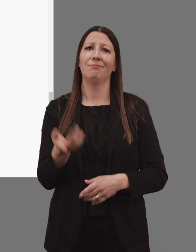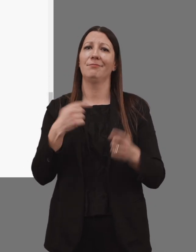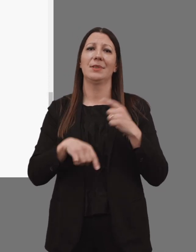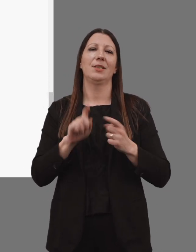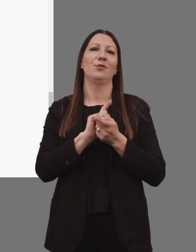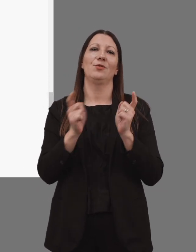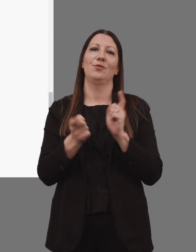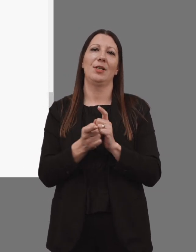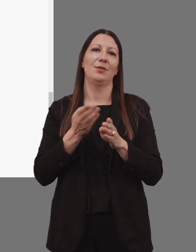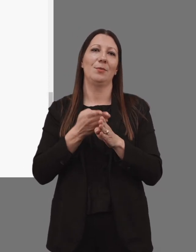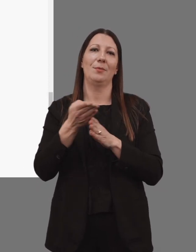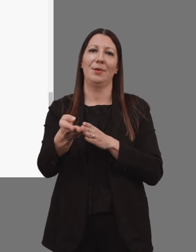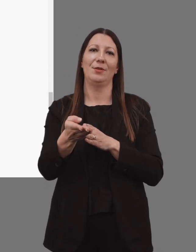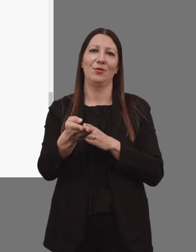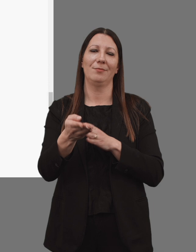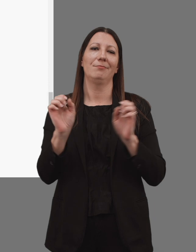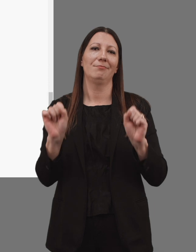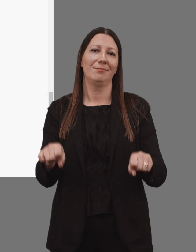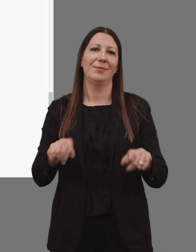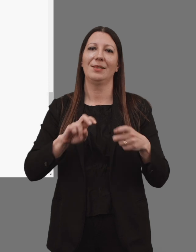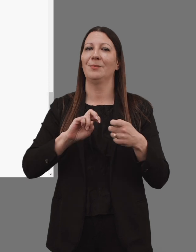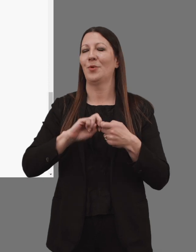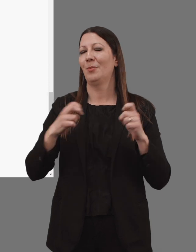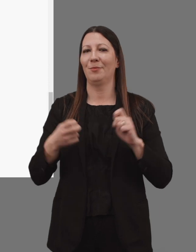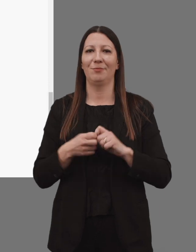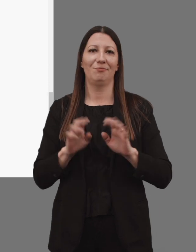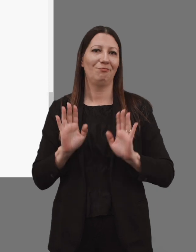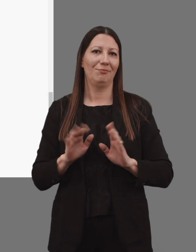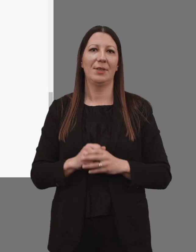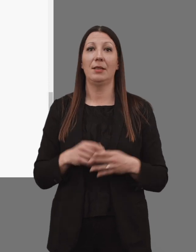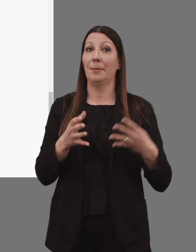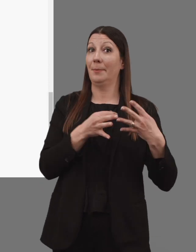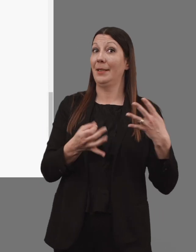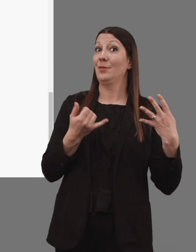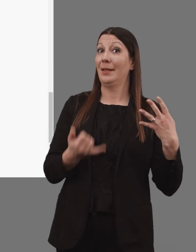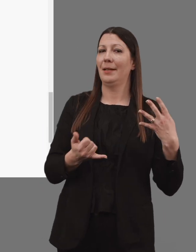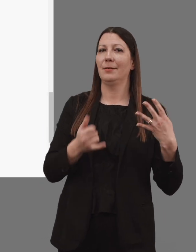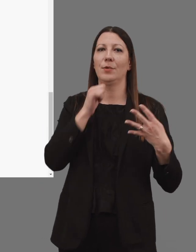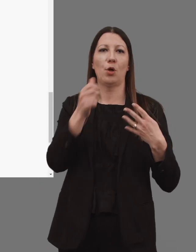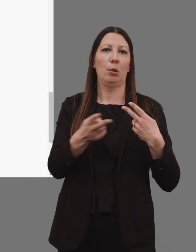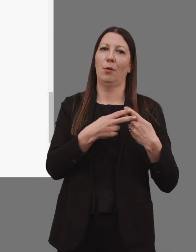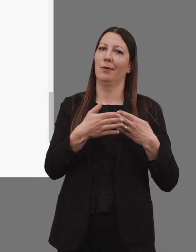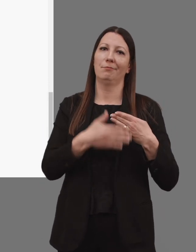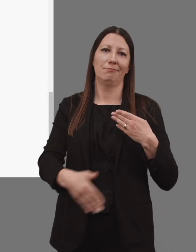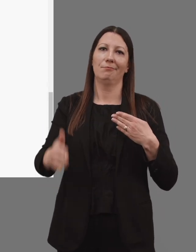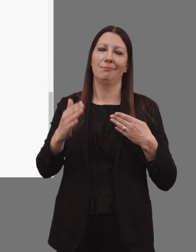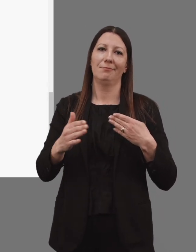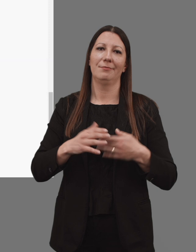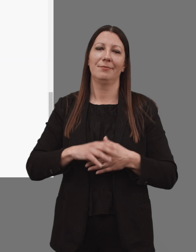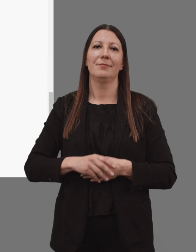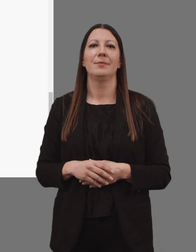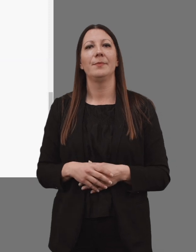and declare your major later. It's not a problem. You're not locked into what you choose here. If you